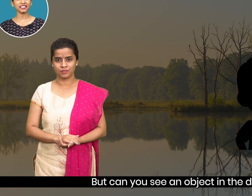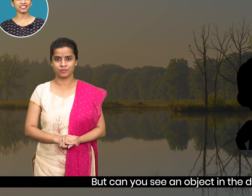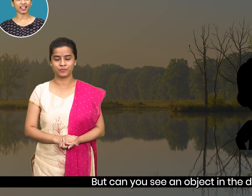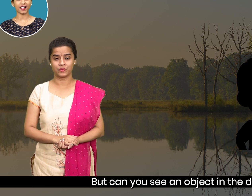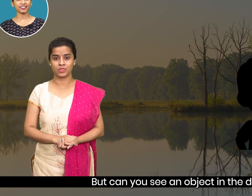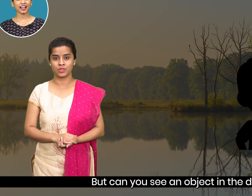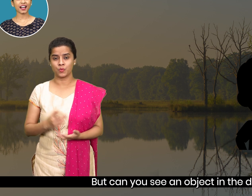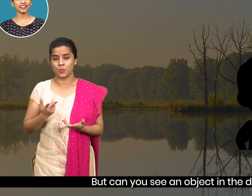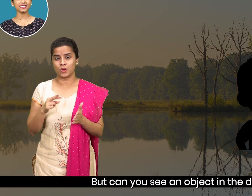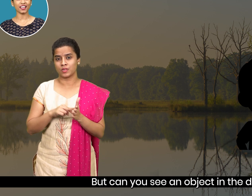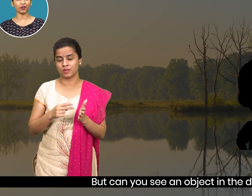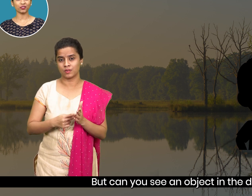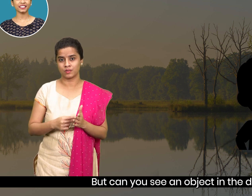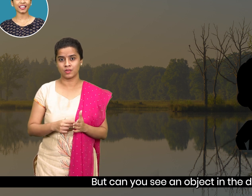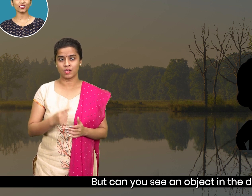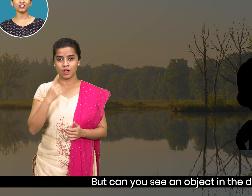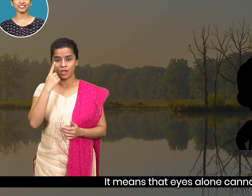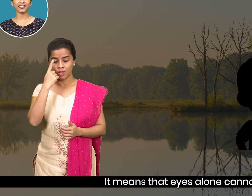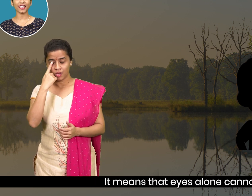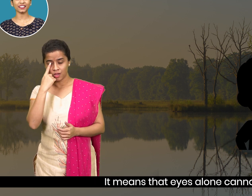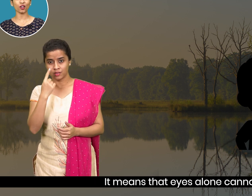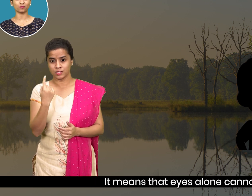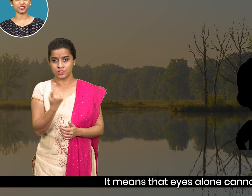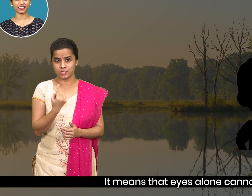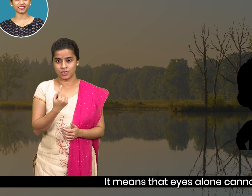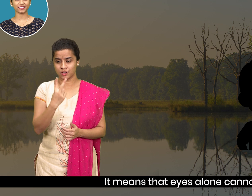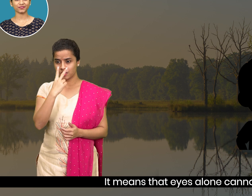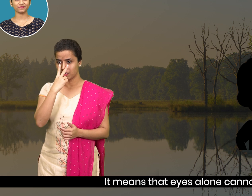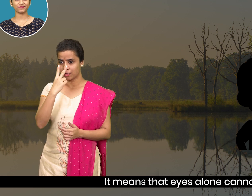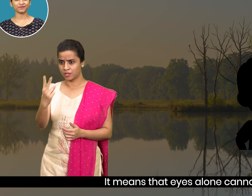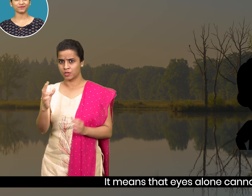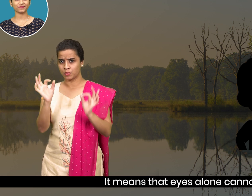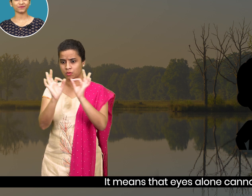It means that eyes alone cannot see any object.